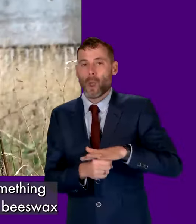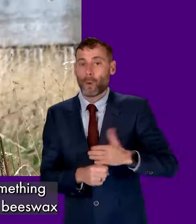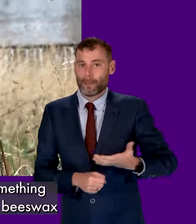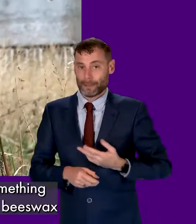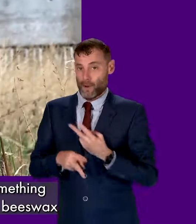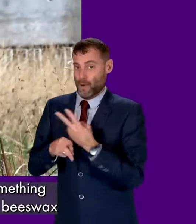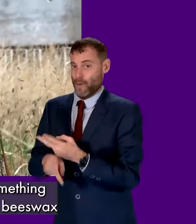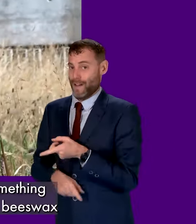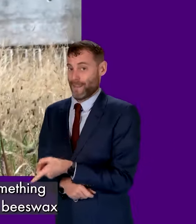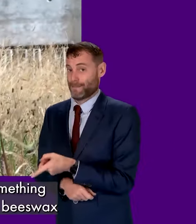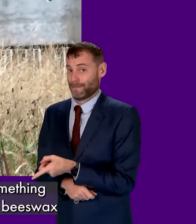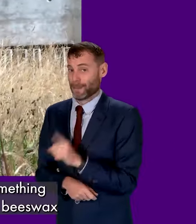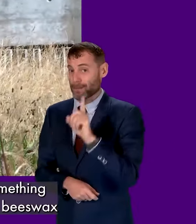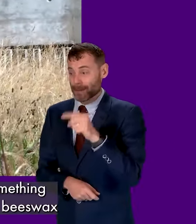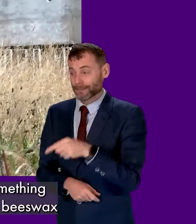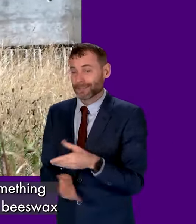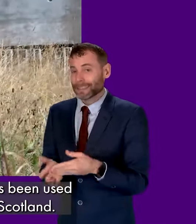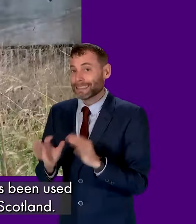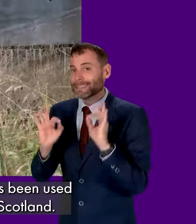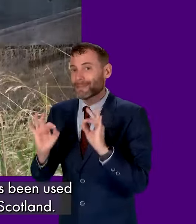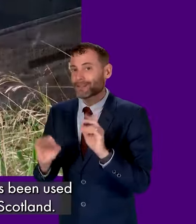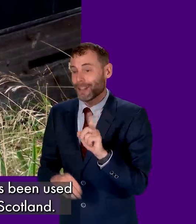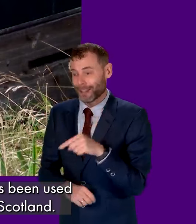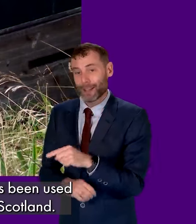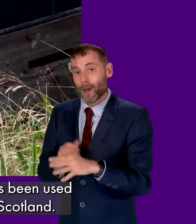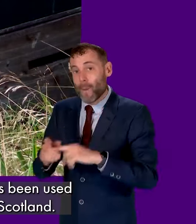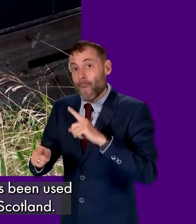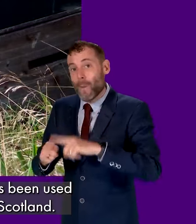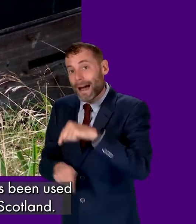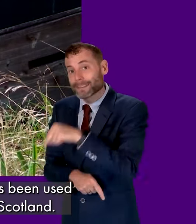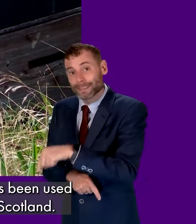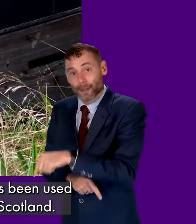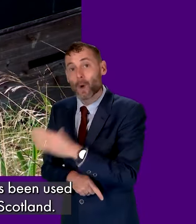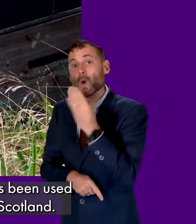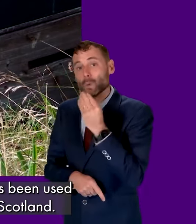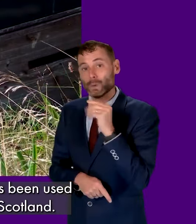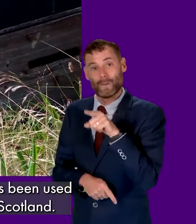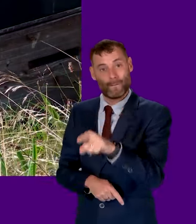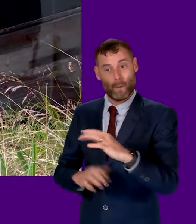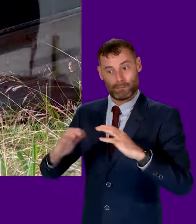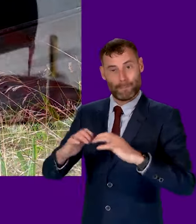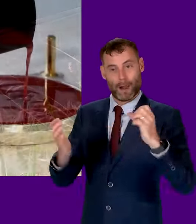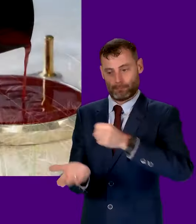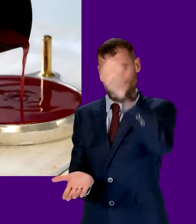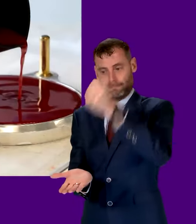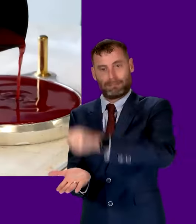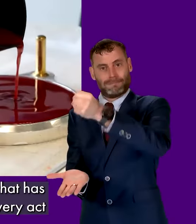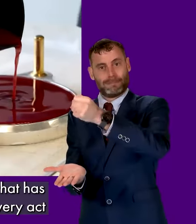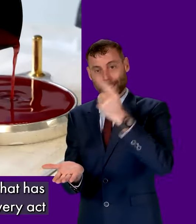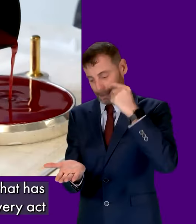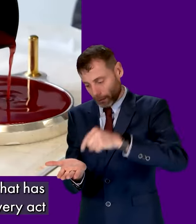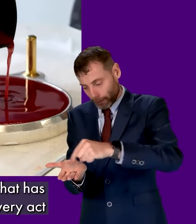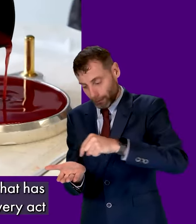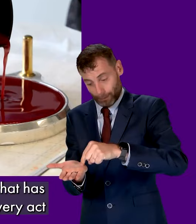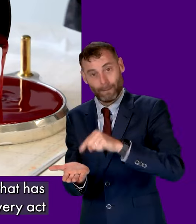is really something quite special is that the beeswax produced by the bees has been used to fill the Great Seal of Scotland. This